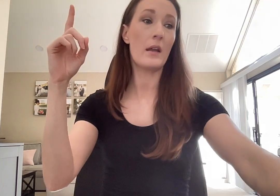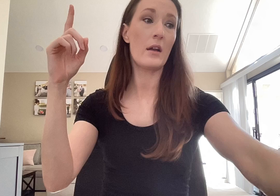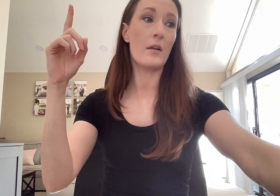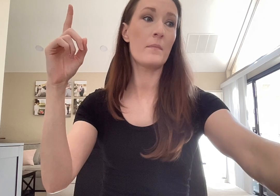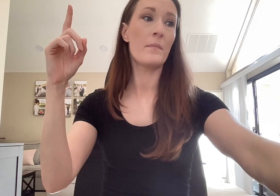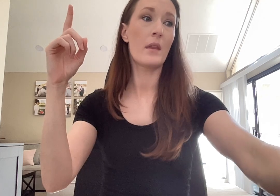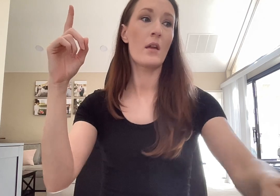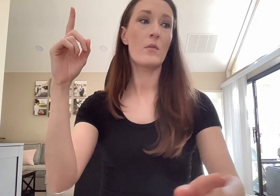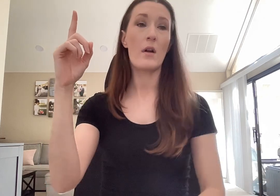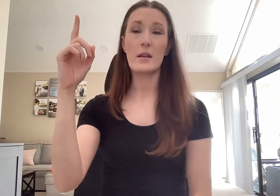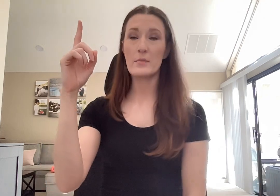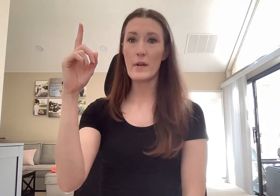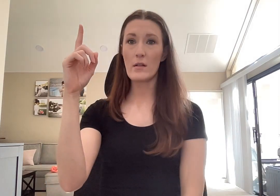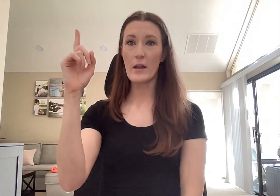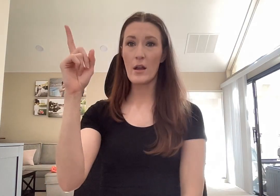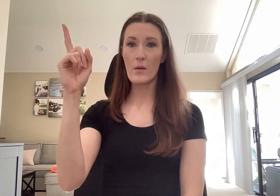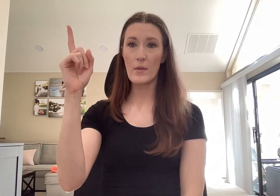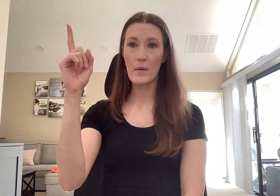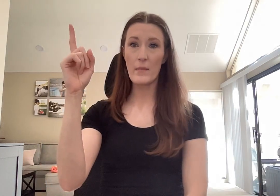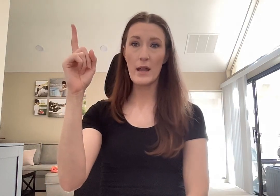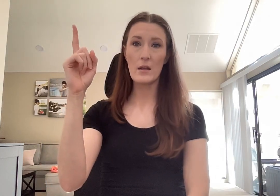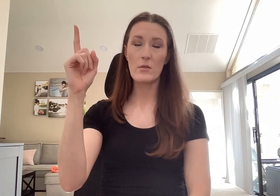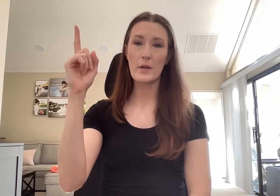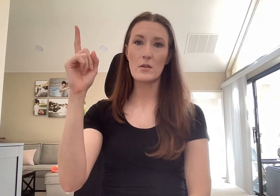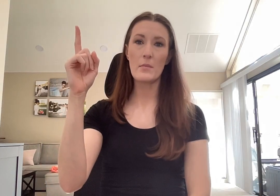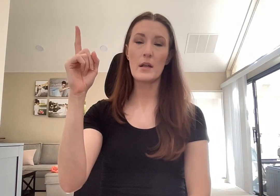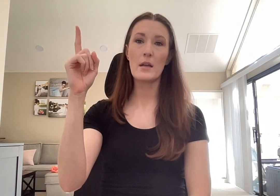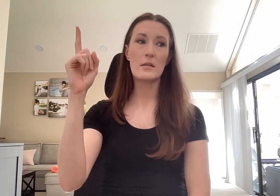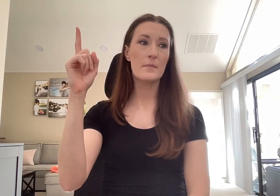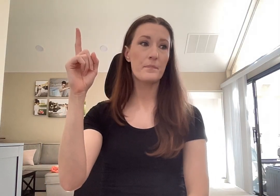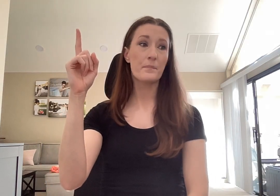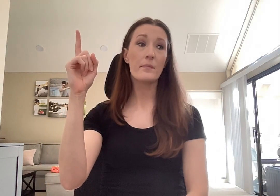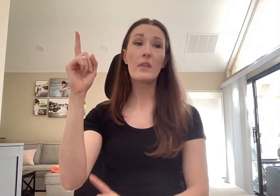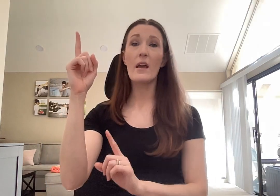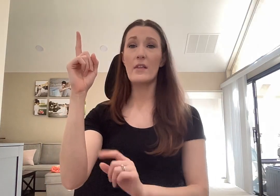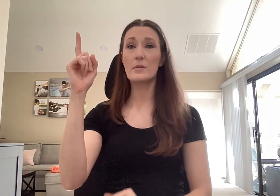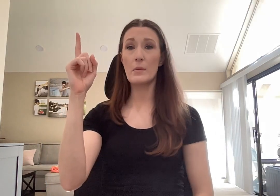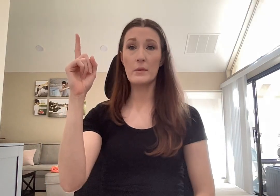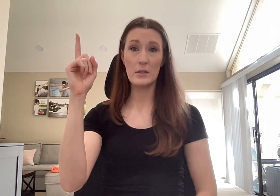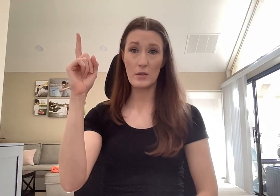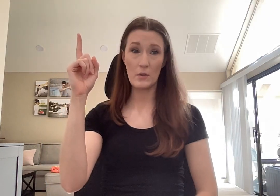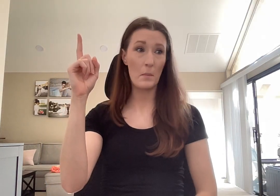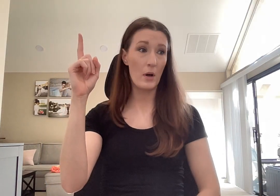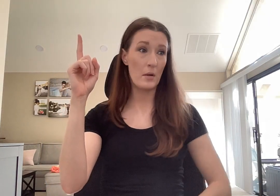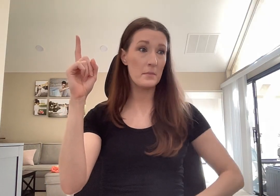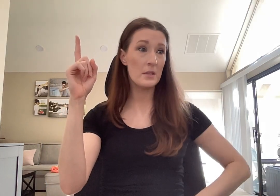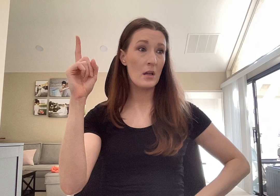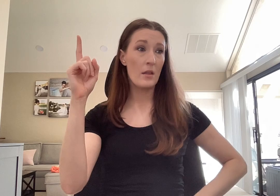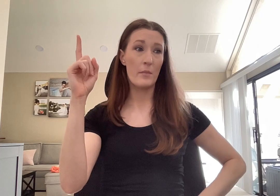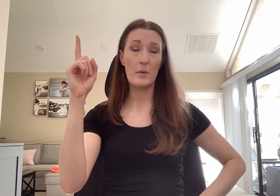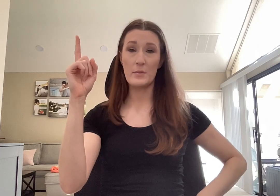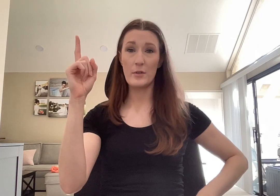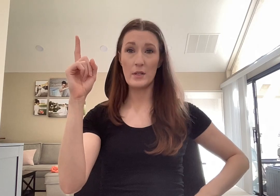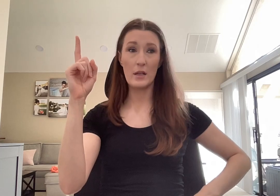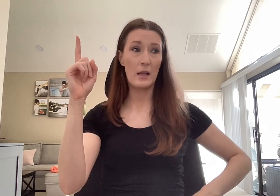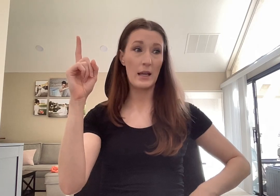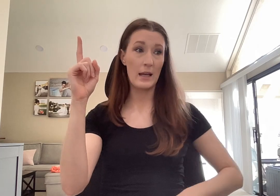here, rocket's red glare with my right hand or my dominant hand. That's where I'm going to start the bombs bursting in